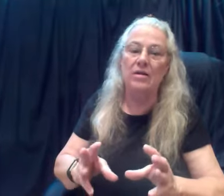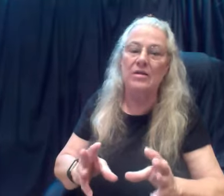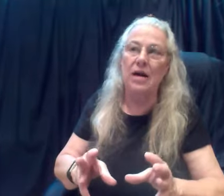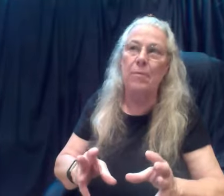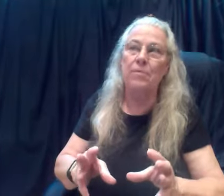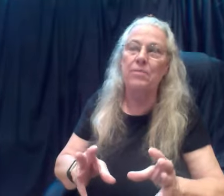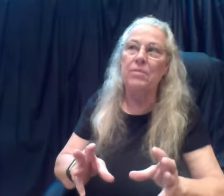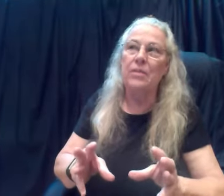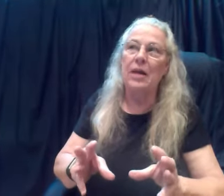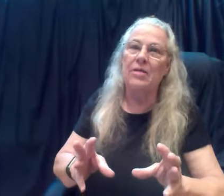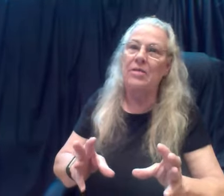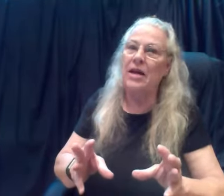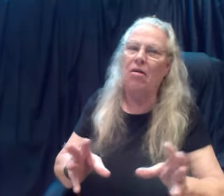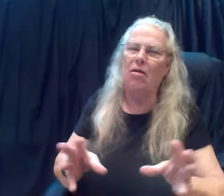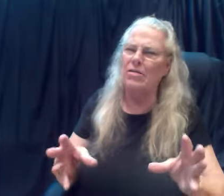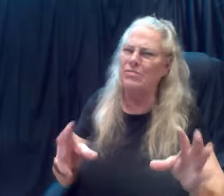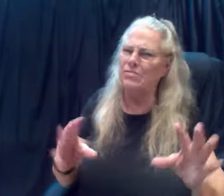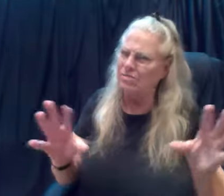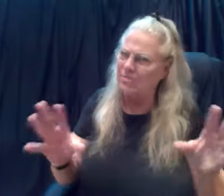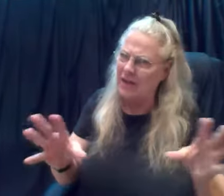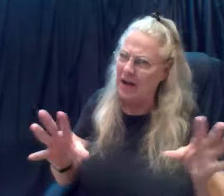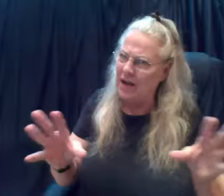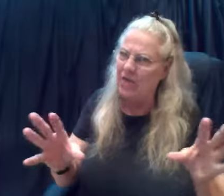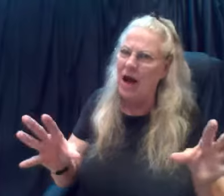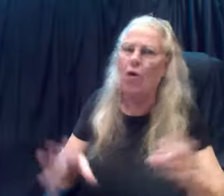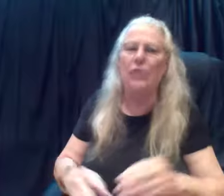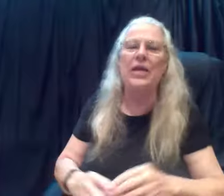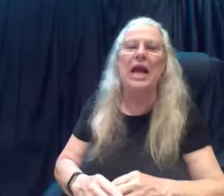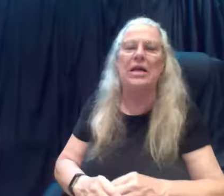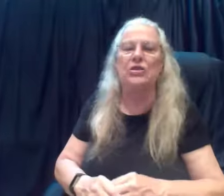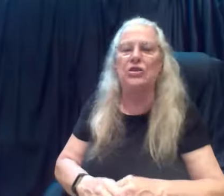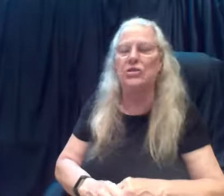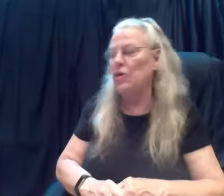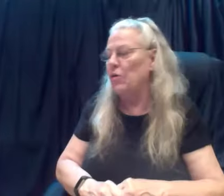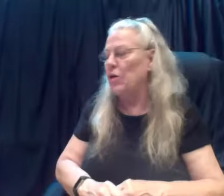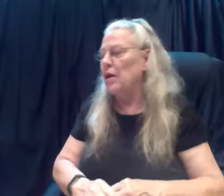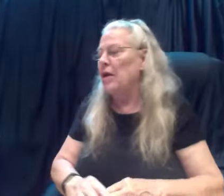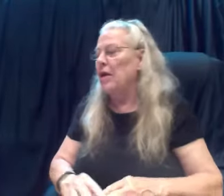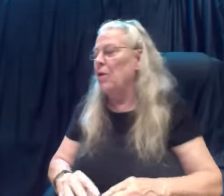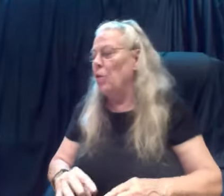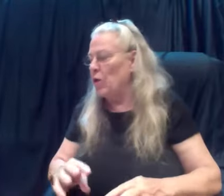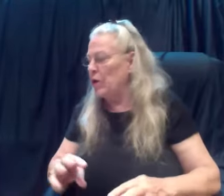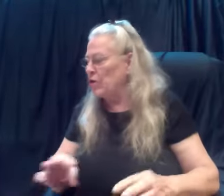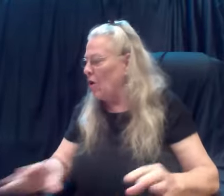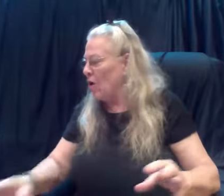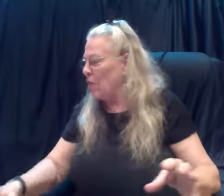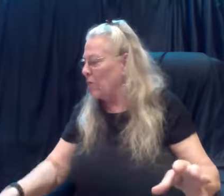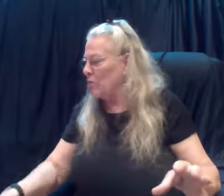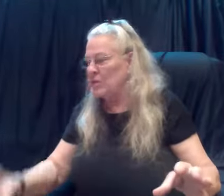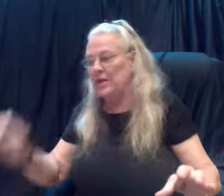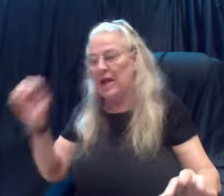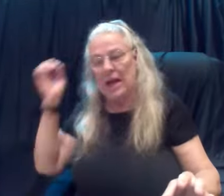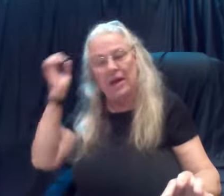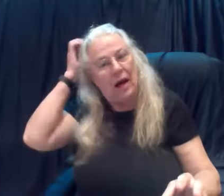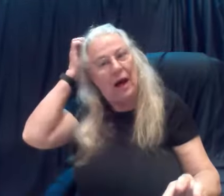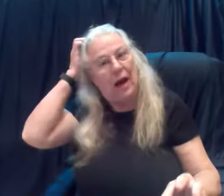some that are kind of out on the edge, and so we're going to talk about those today. I also